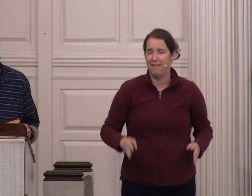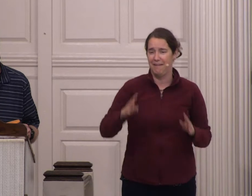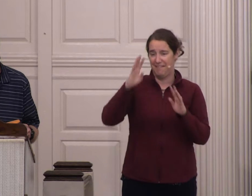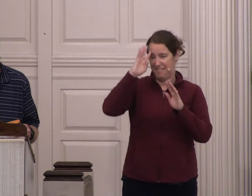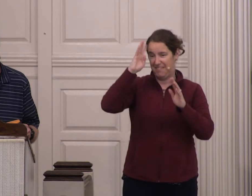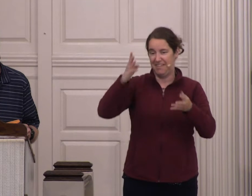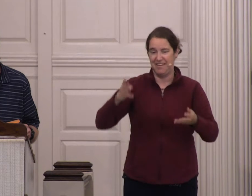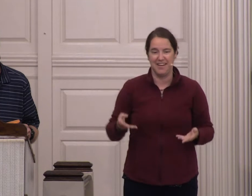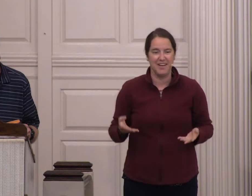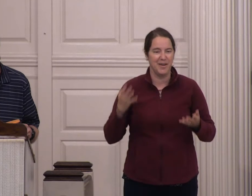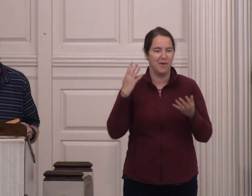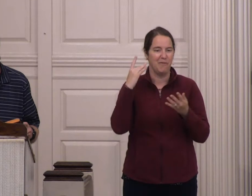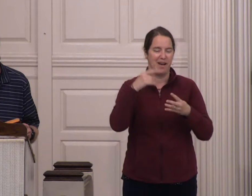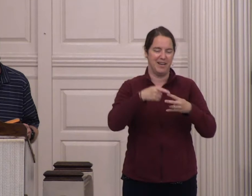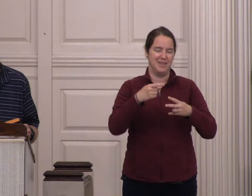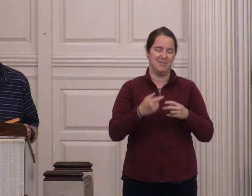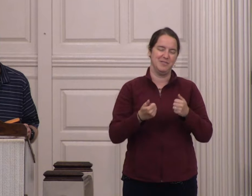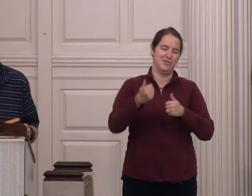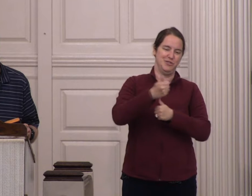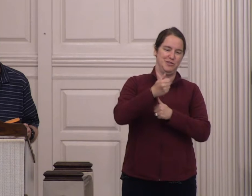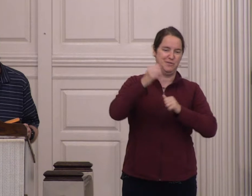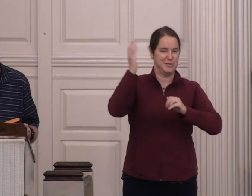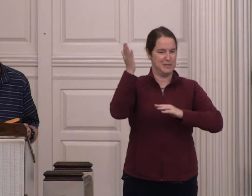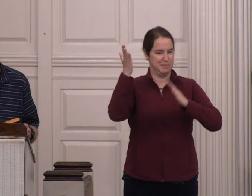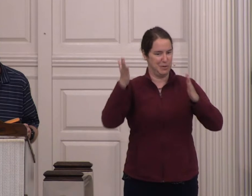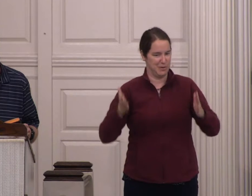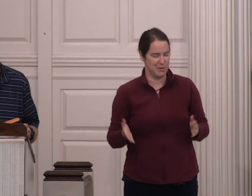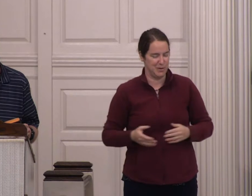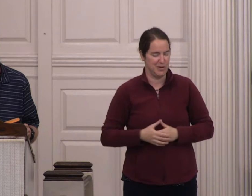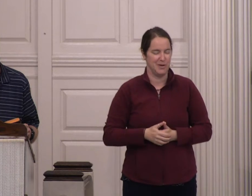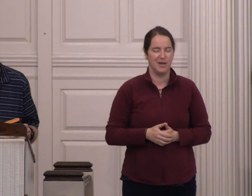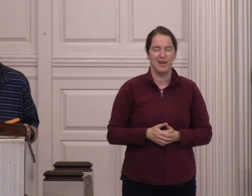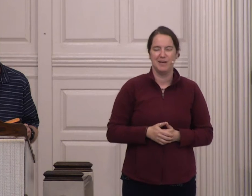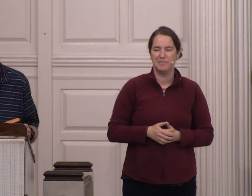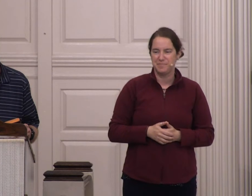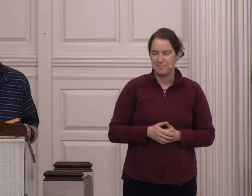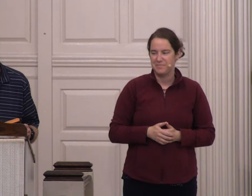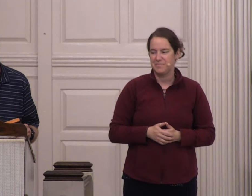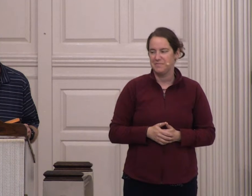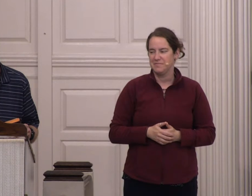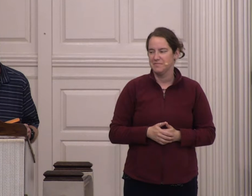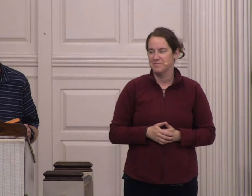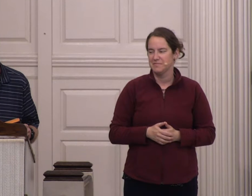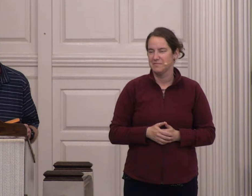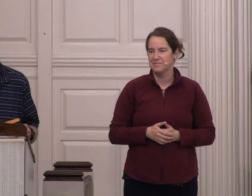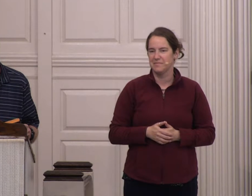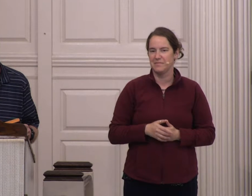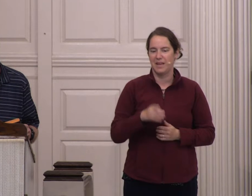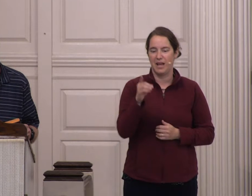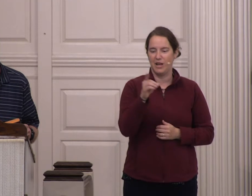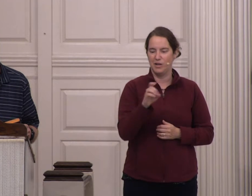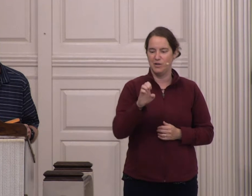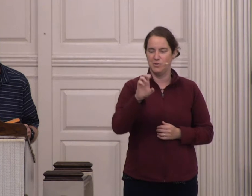because he was the chief speaker. And the priest of Zeus, whose temple was at the